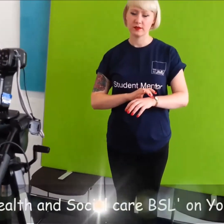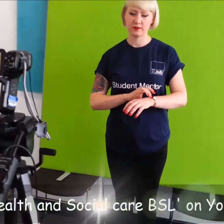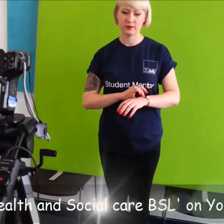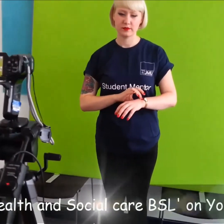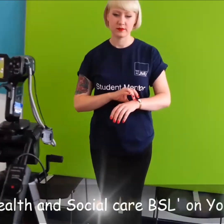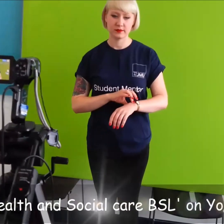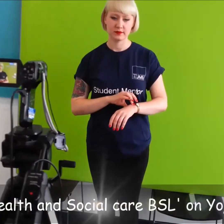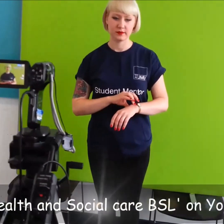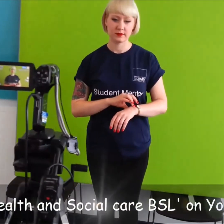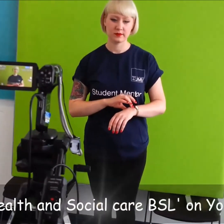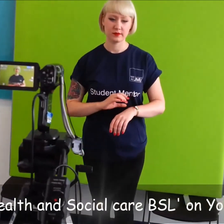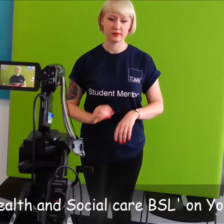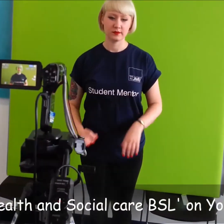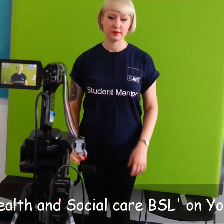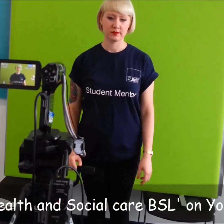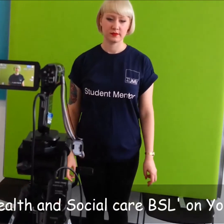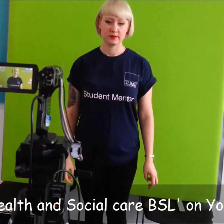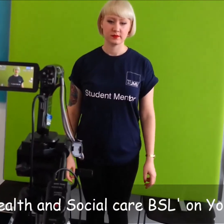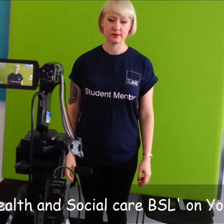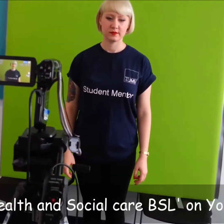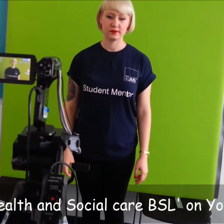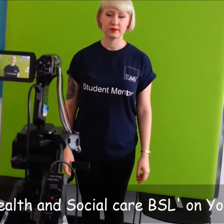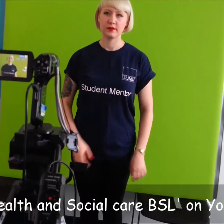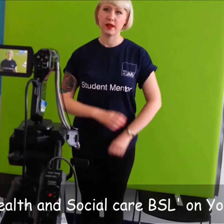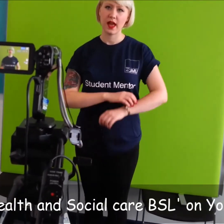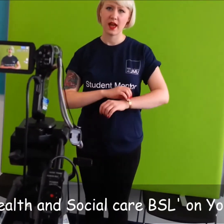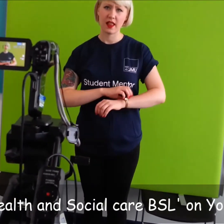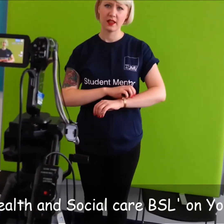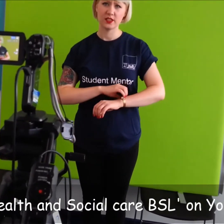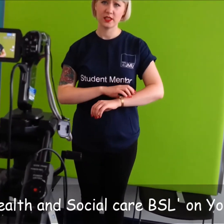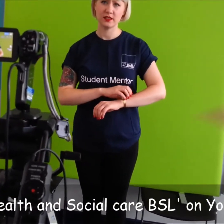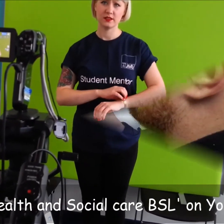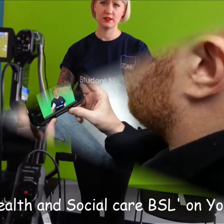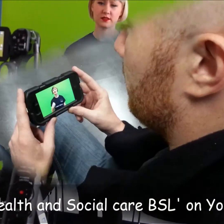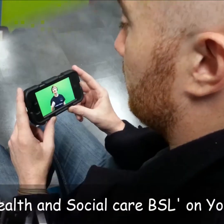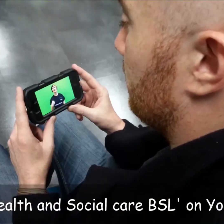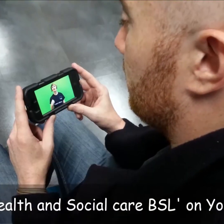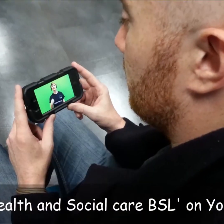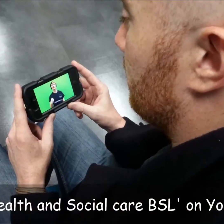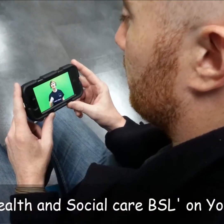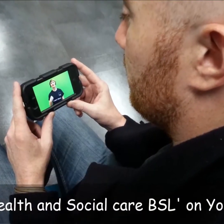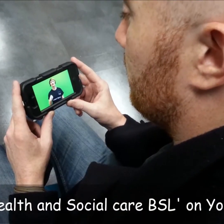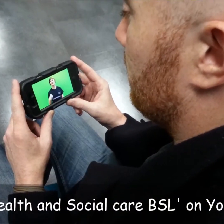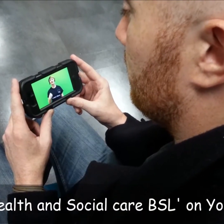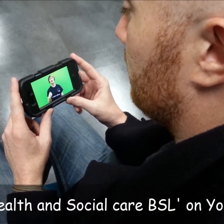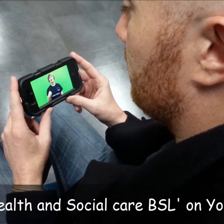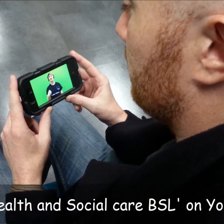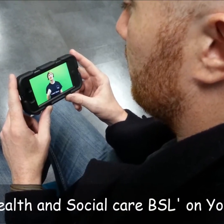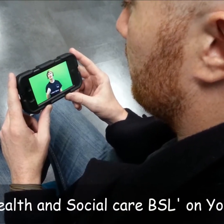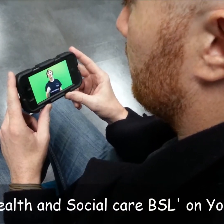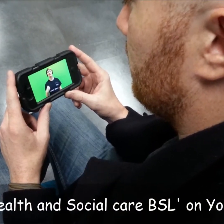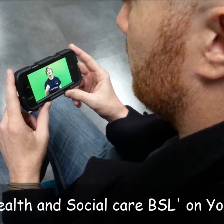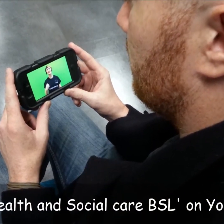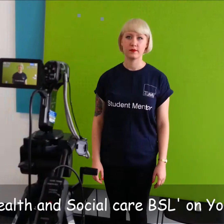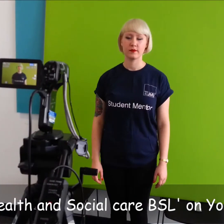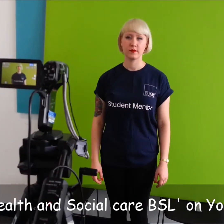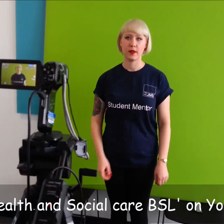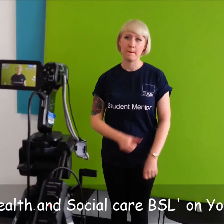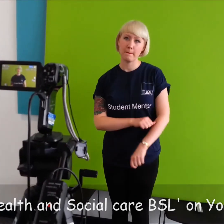great impact on students. They've been used on the wards, people have accessed them on their phones, and just